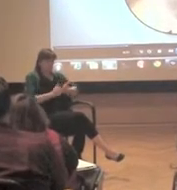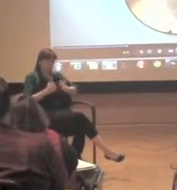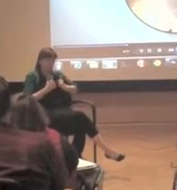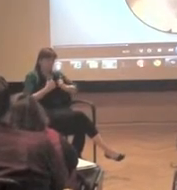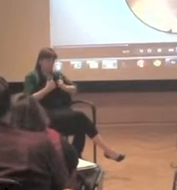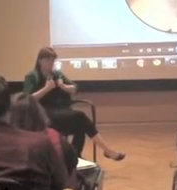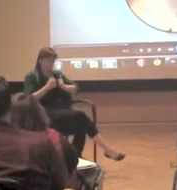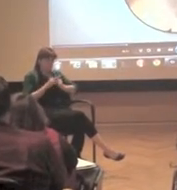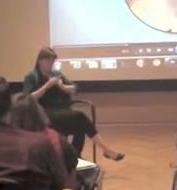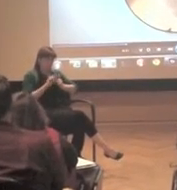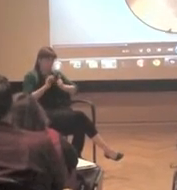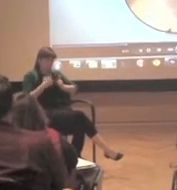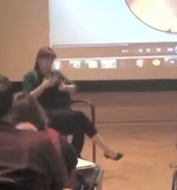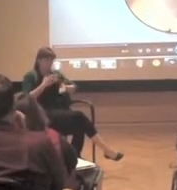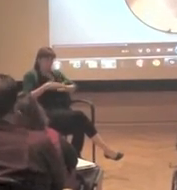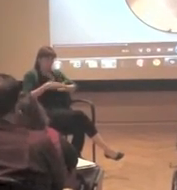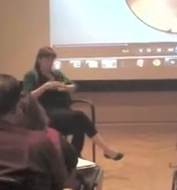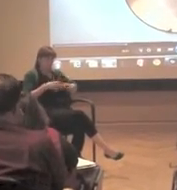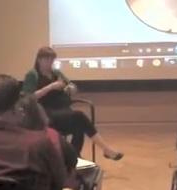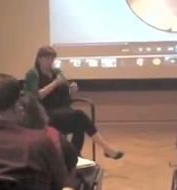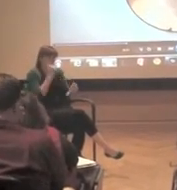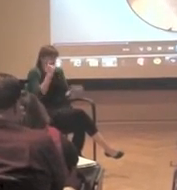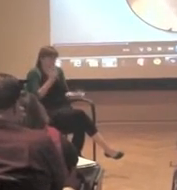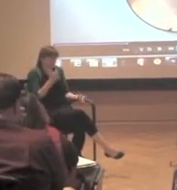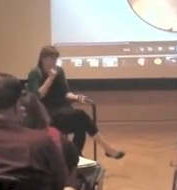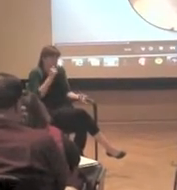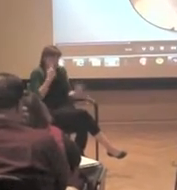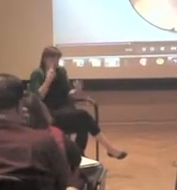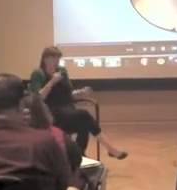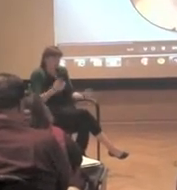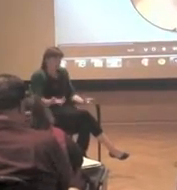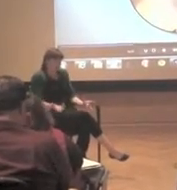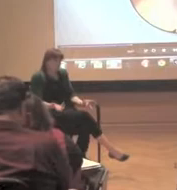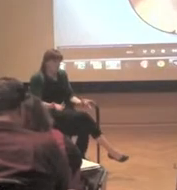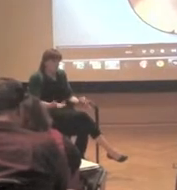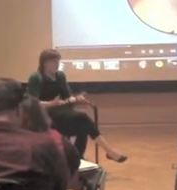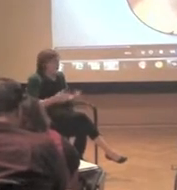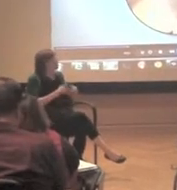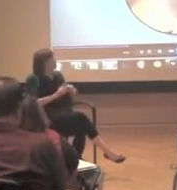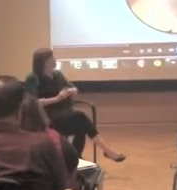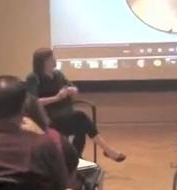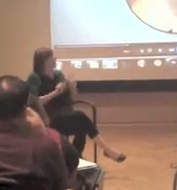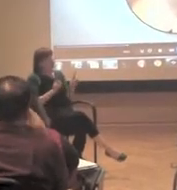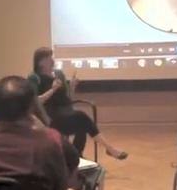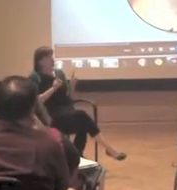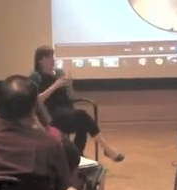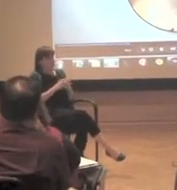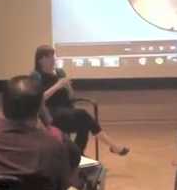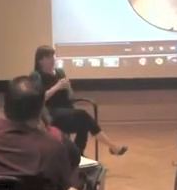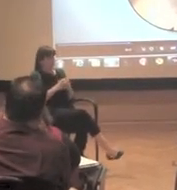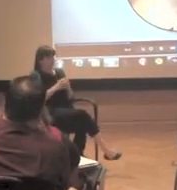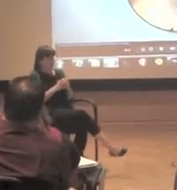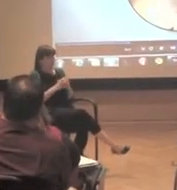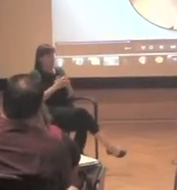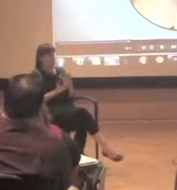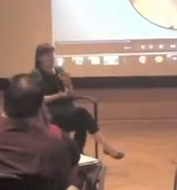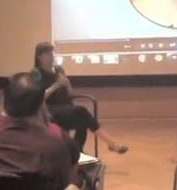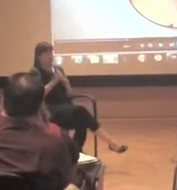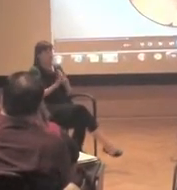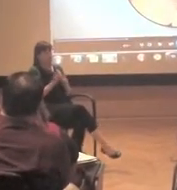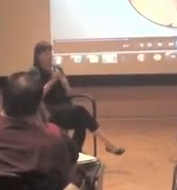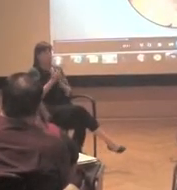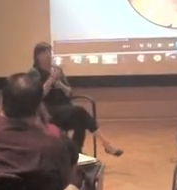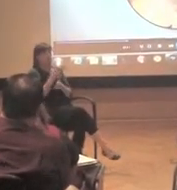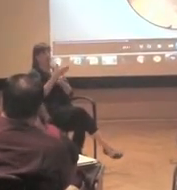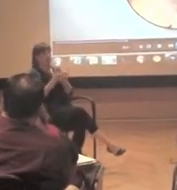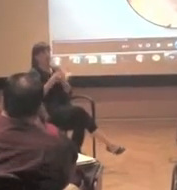stopped offering it a few years back because it didn't work. However, a new second